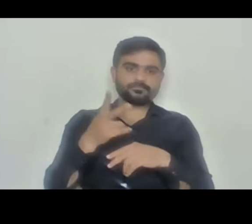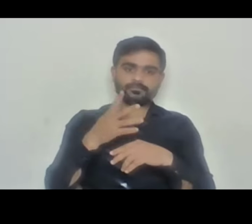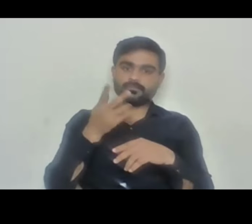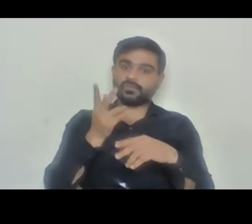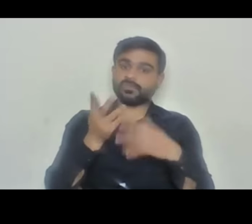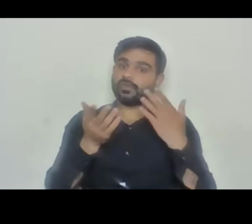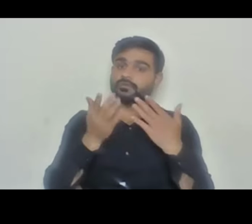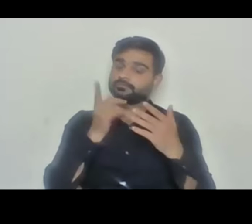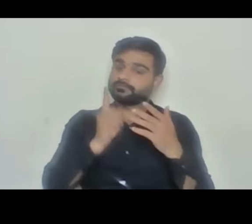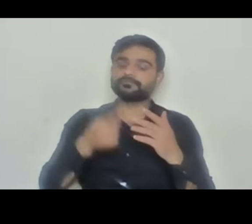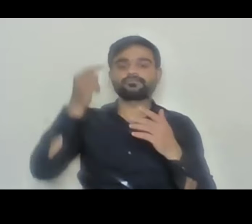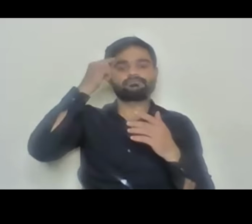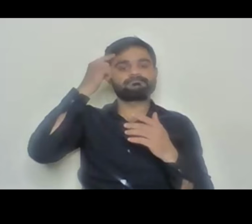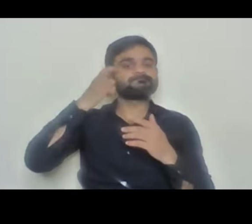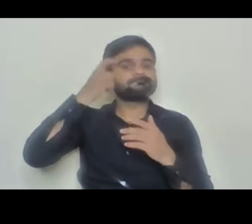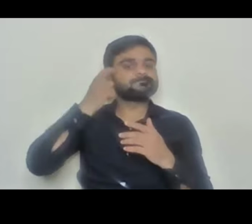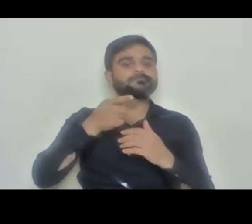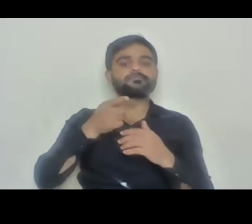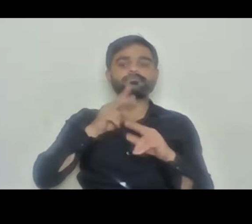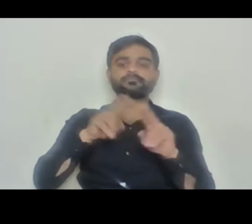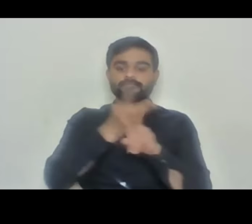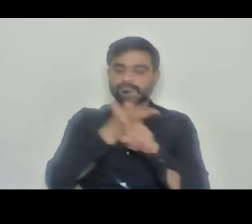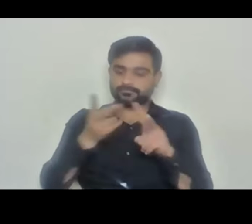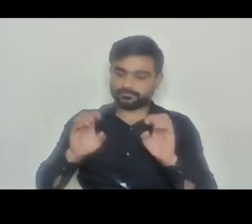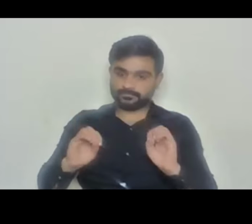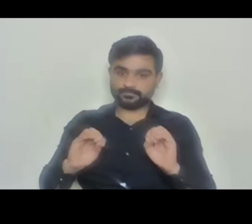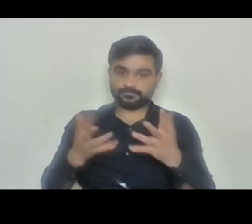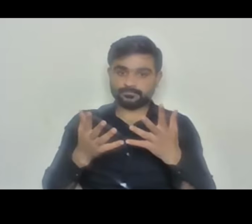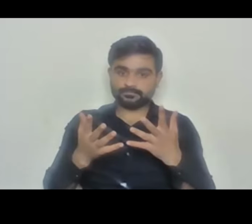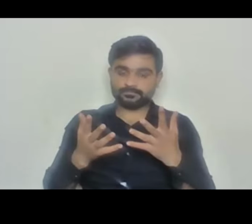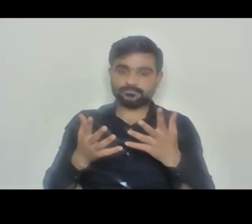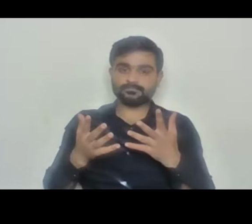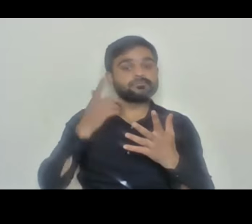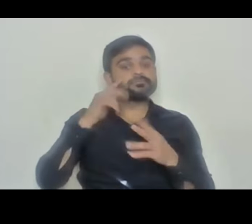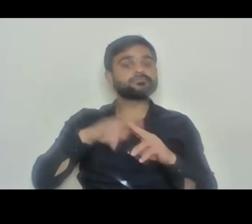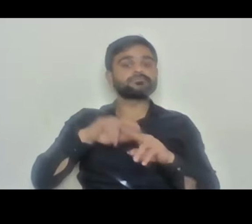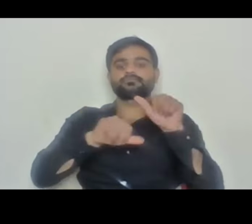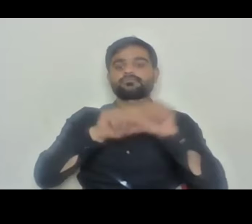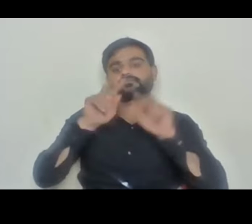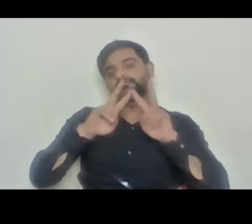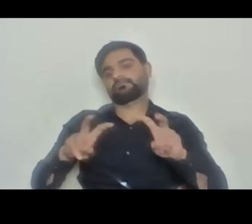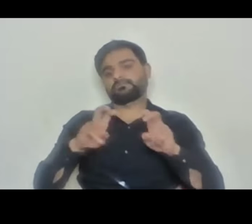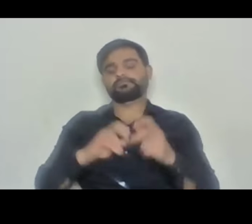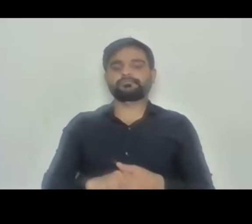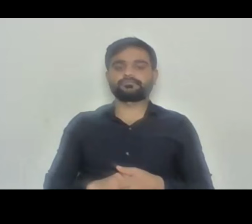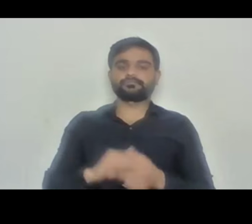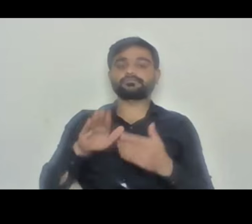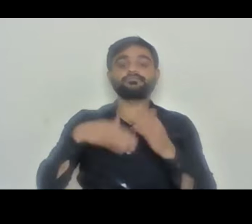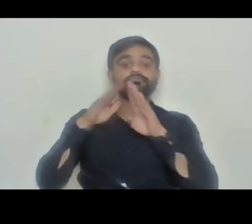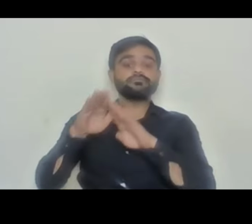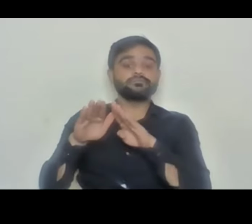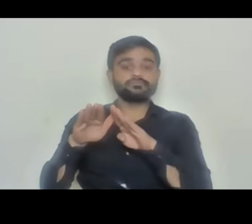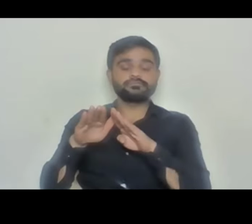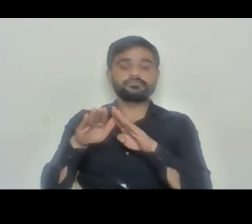it you must think about it from the very beginning of when you conceive your research. And depending on